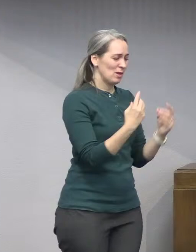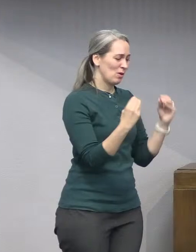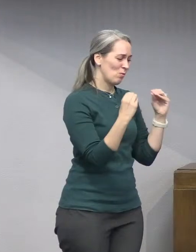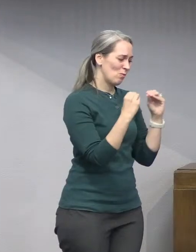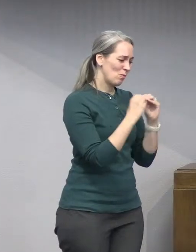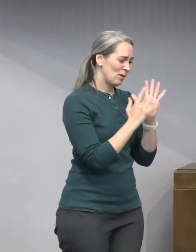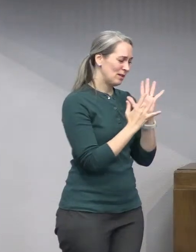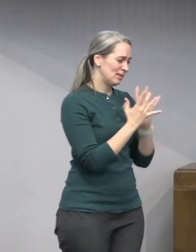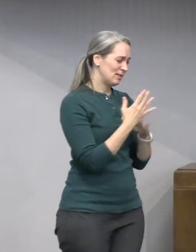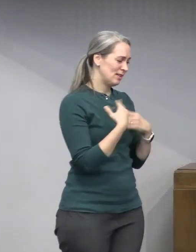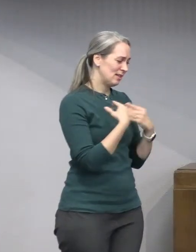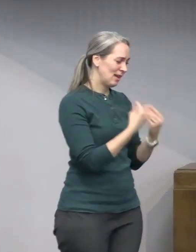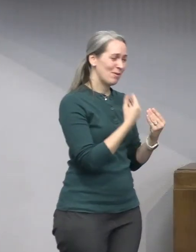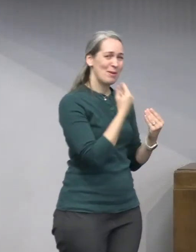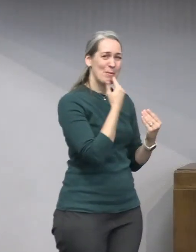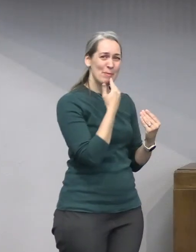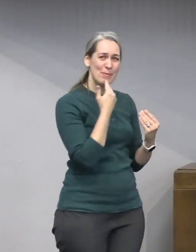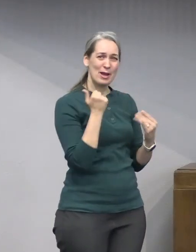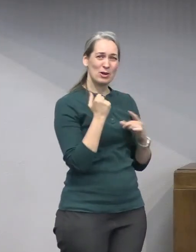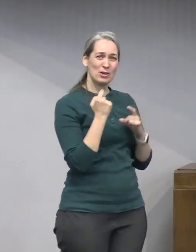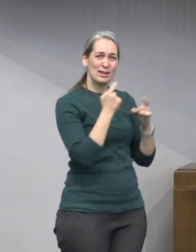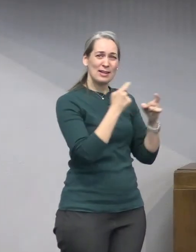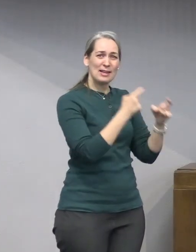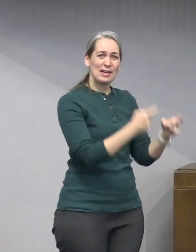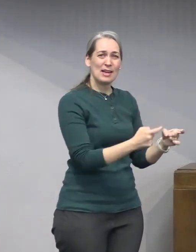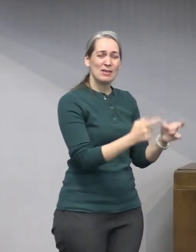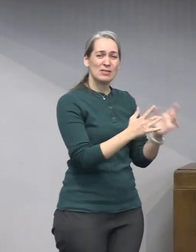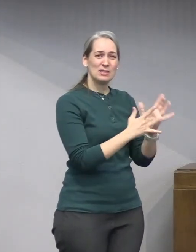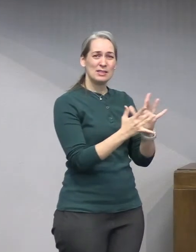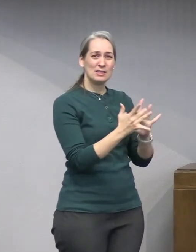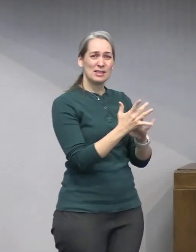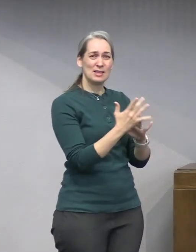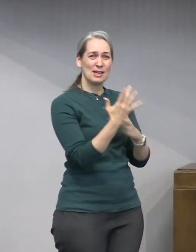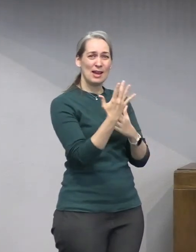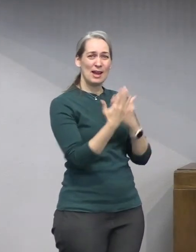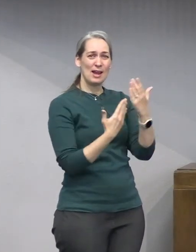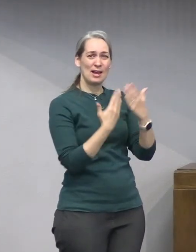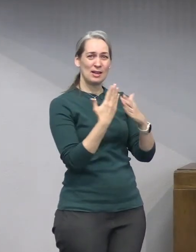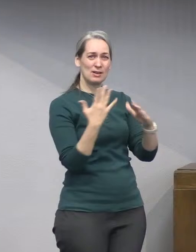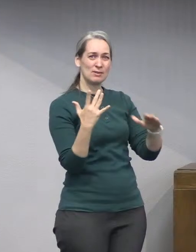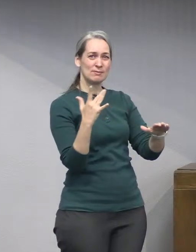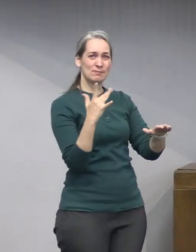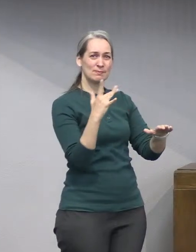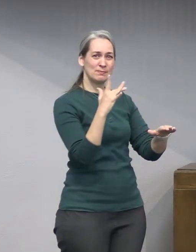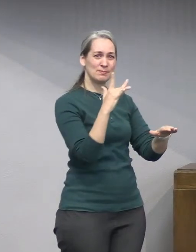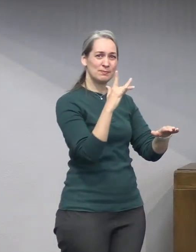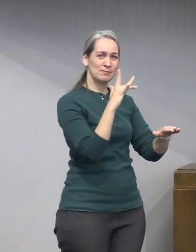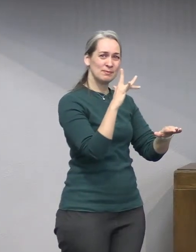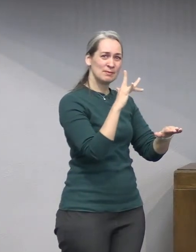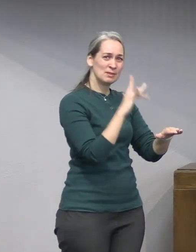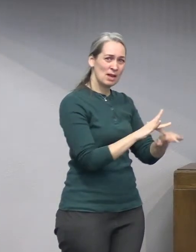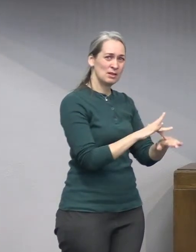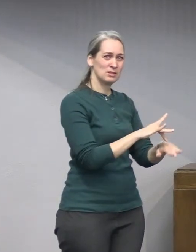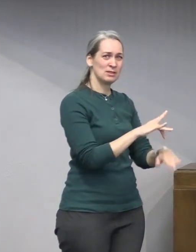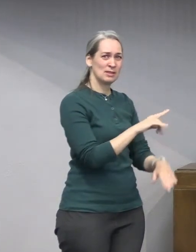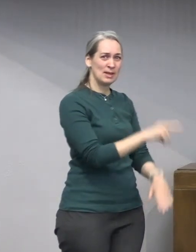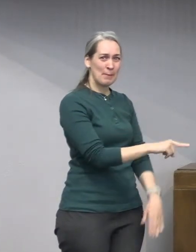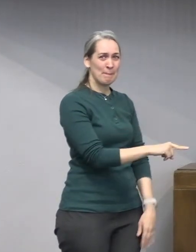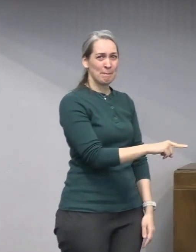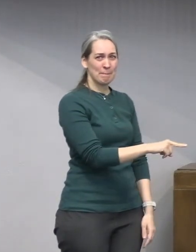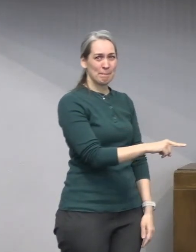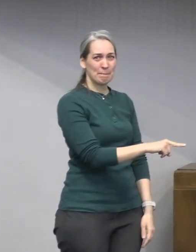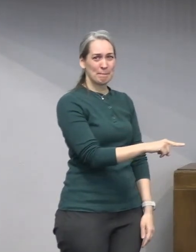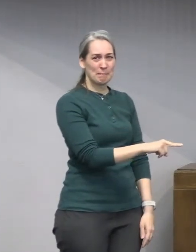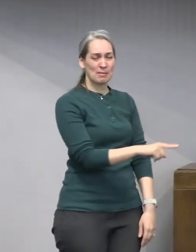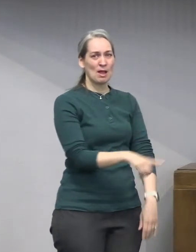gave him a greater gift because he reached out his hand and touched him. How long had it